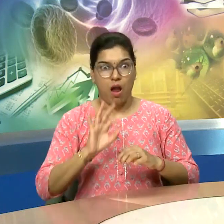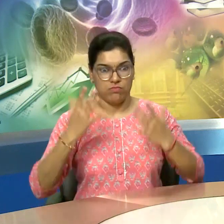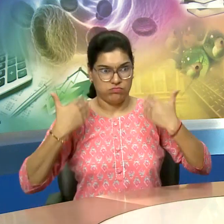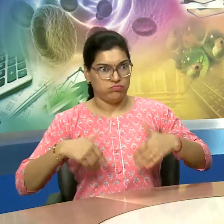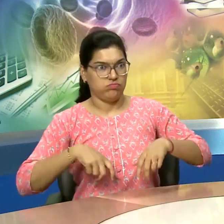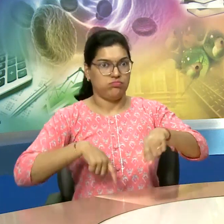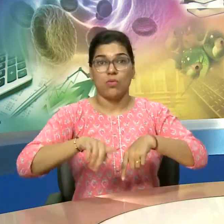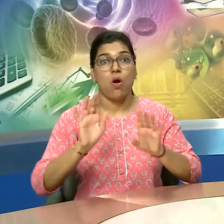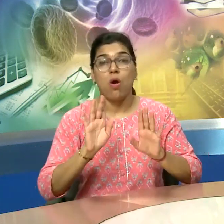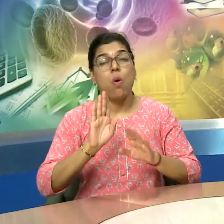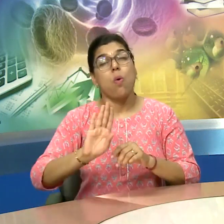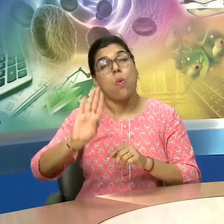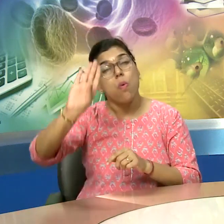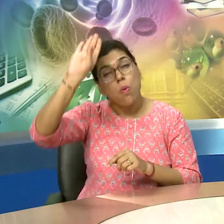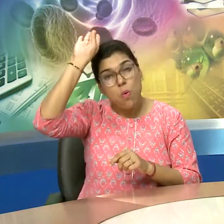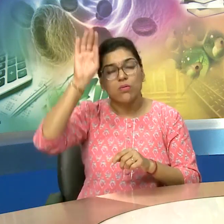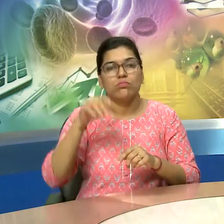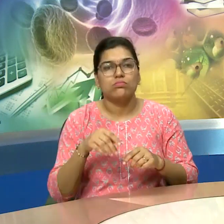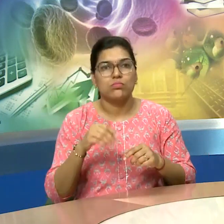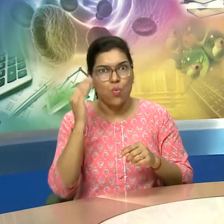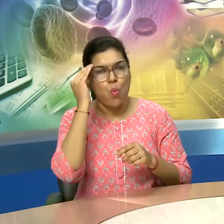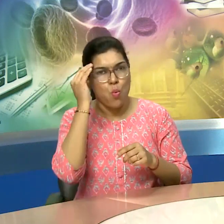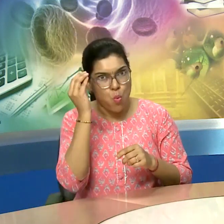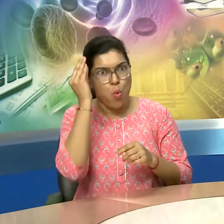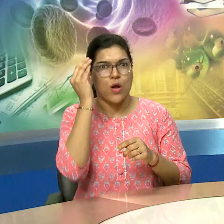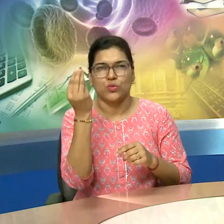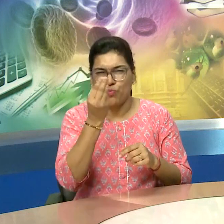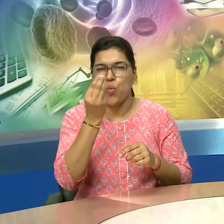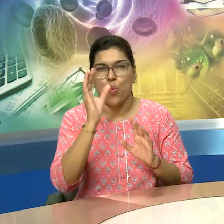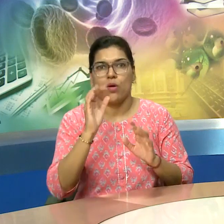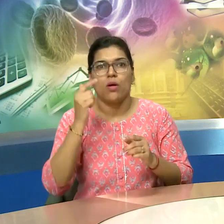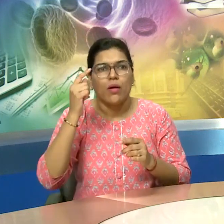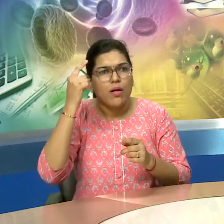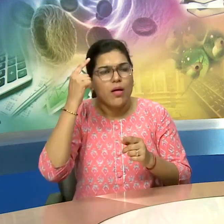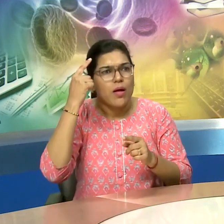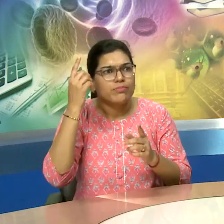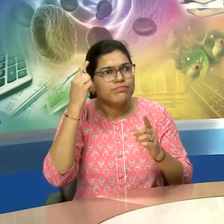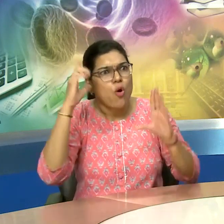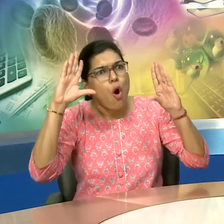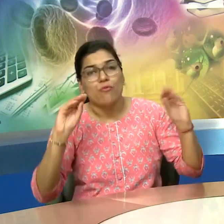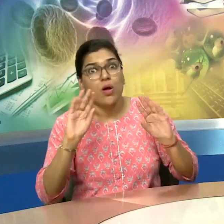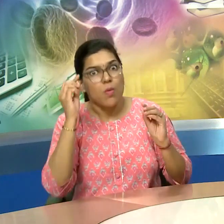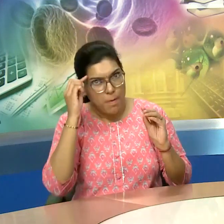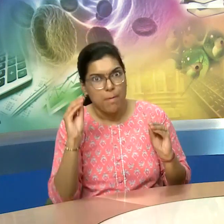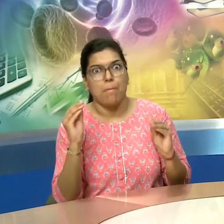In this image, when you dig down under the earth, you can see the